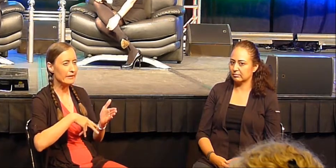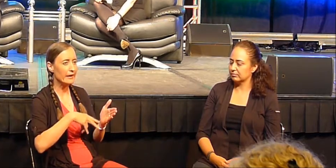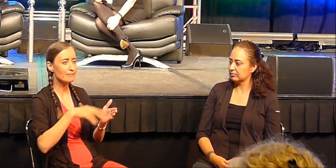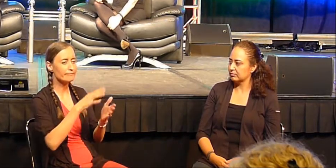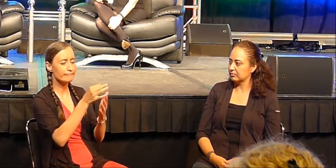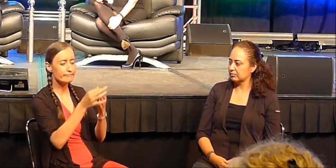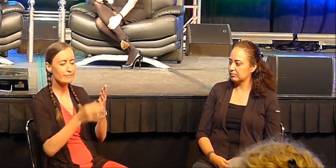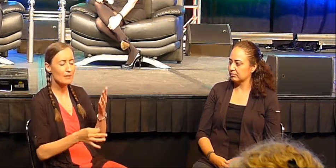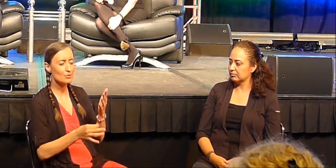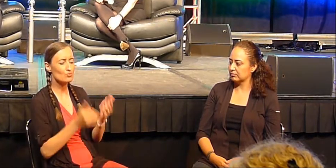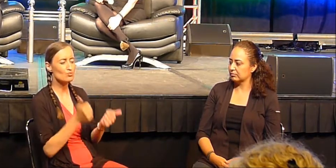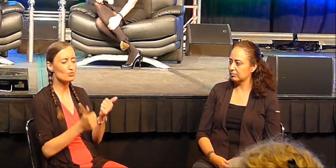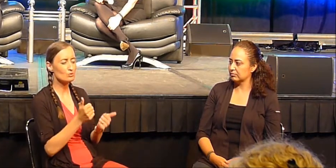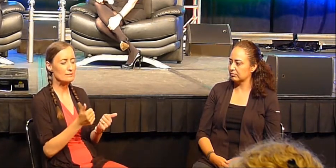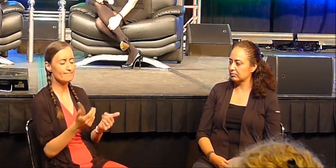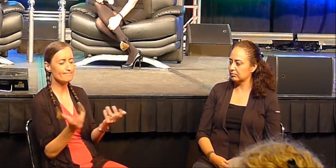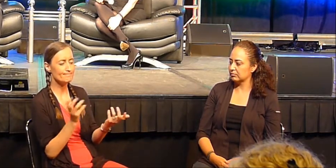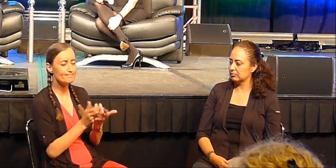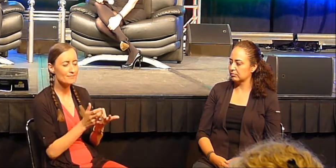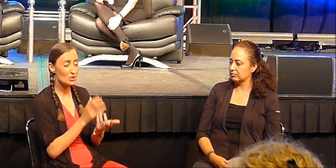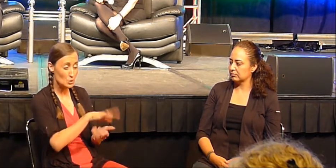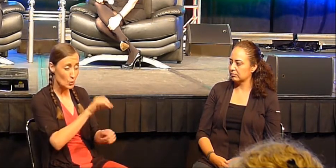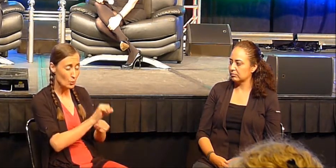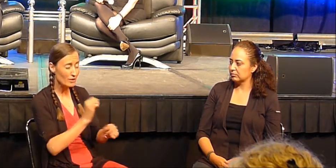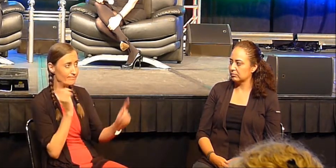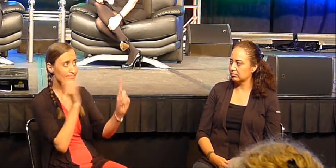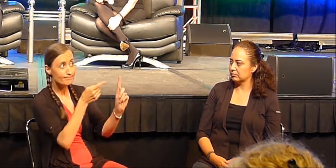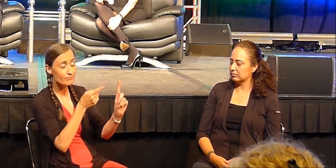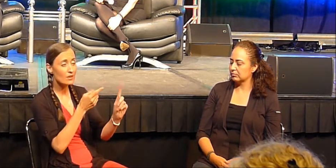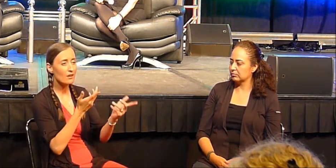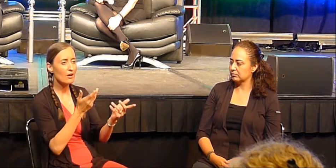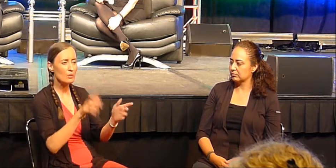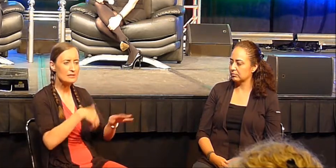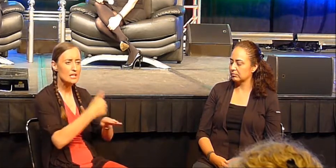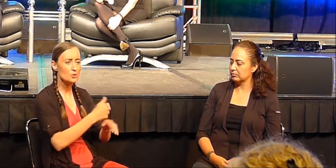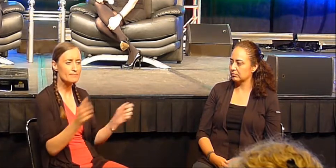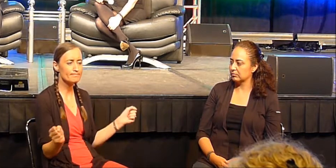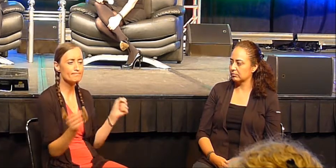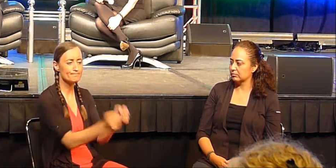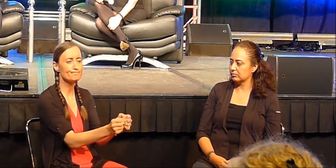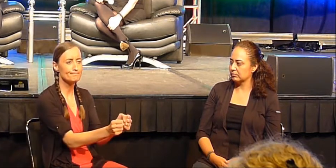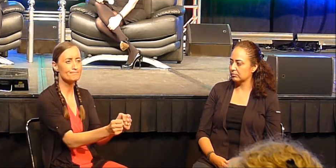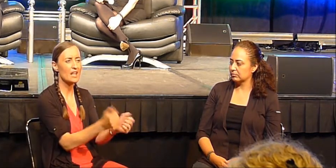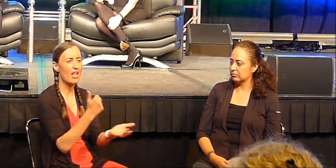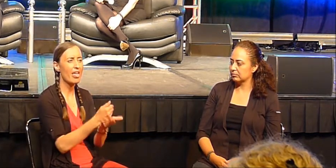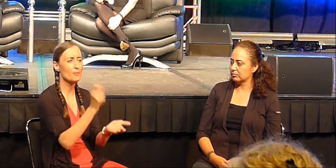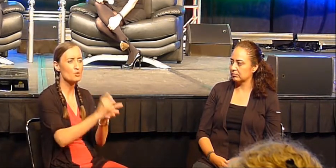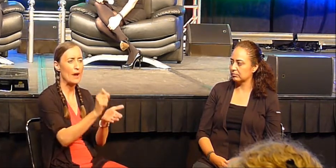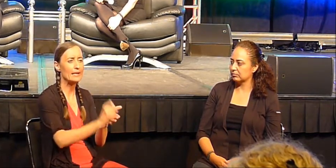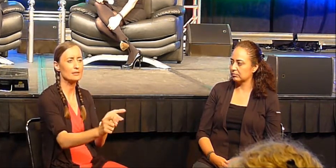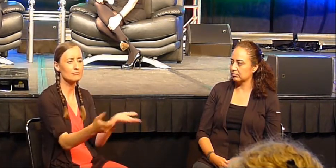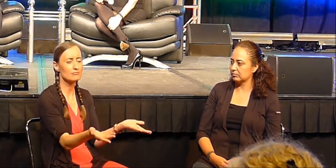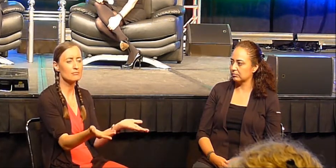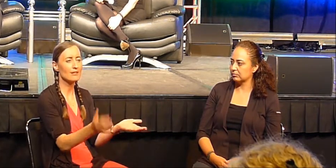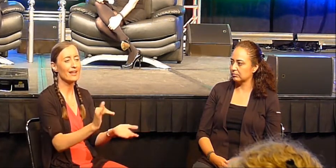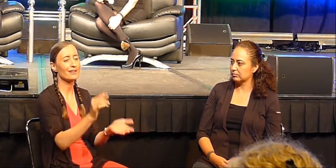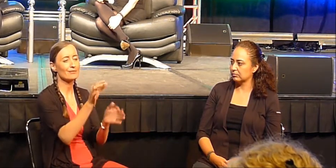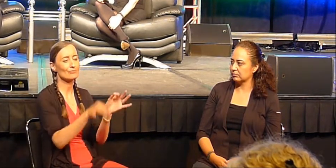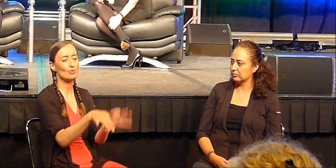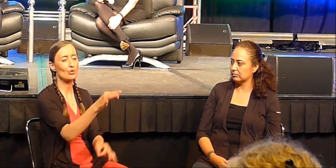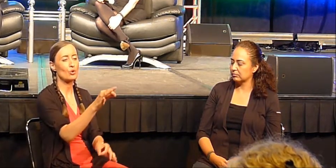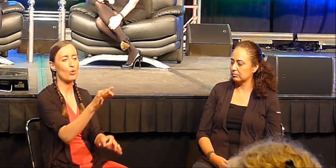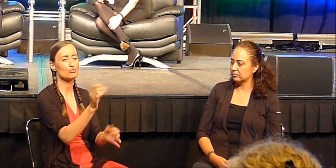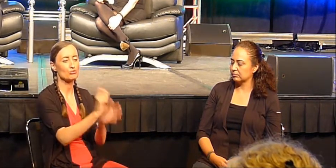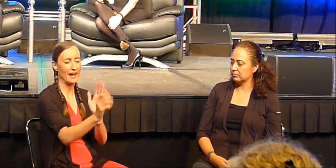is closest to the kind of work that you'd like to do, we'll set you up with that guy, and he'll help you write it. It's like a ghostwriter. You help